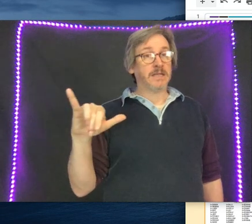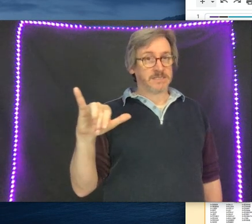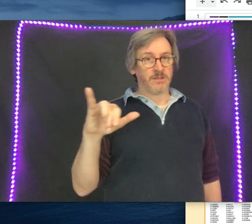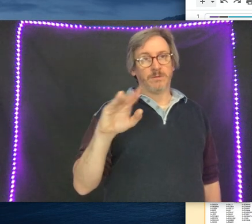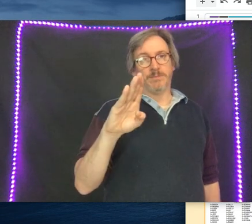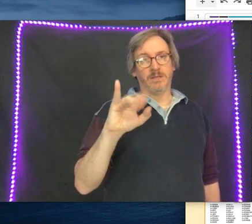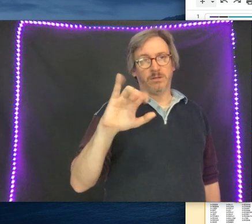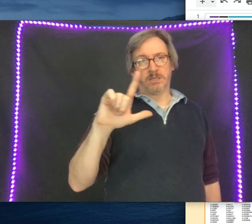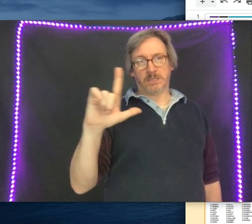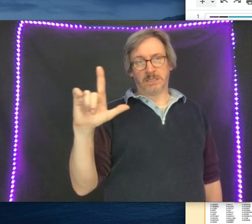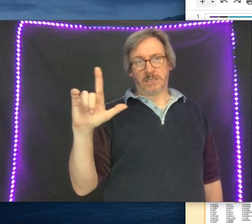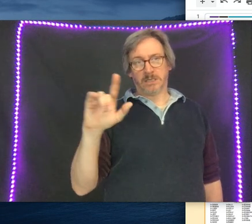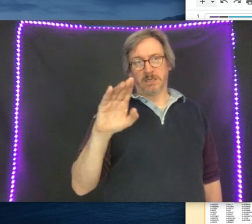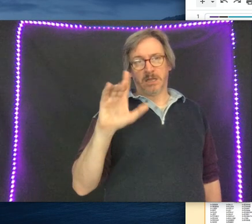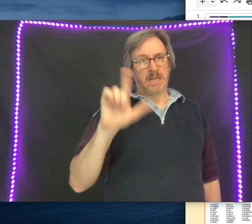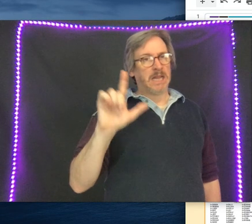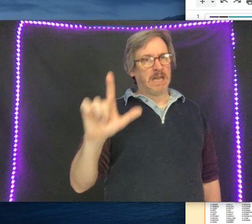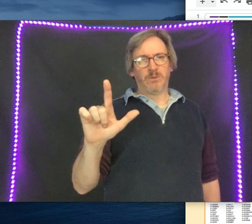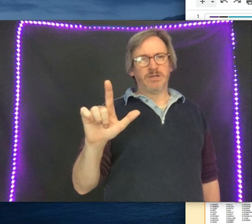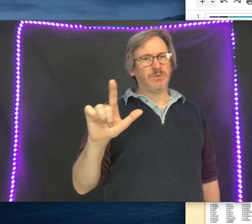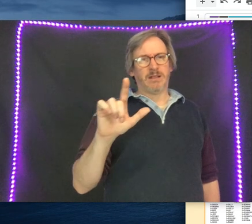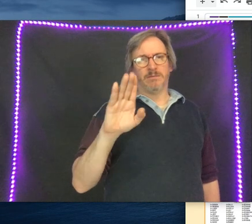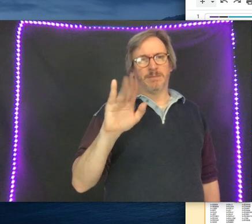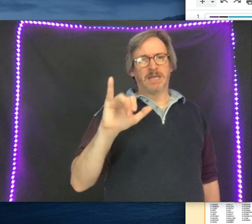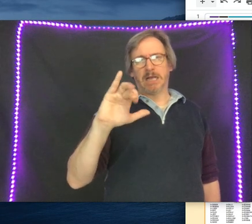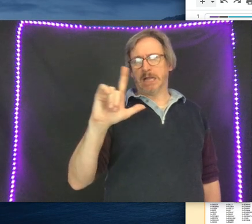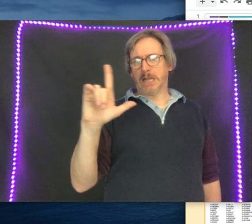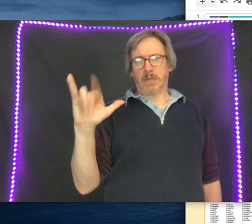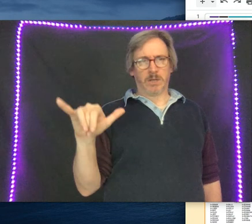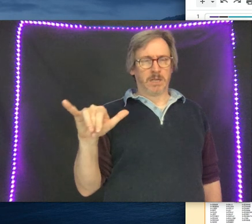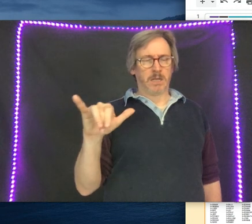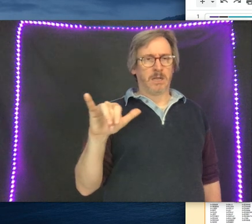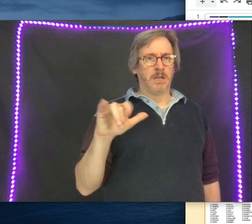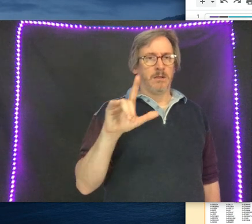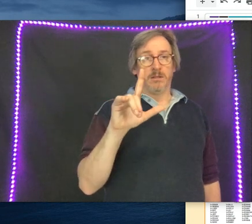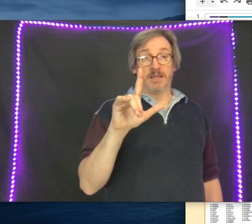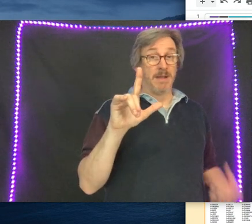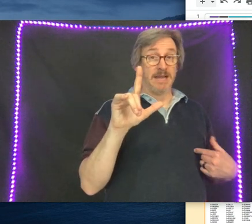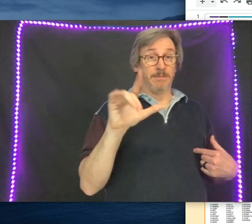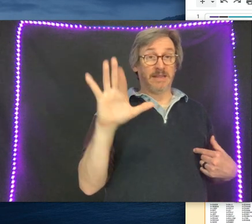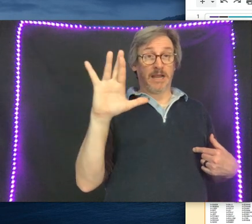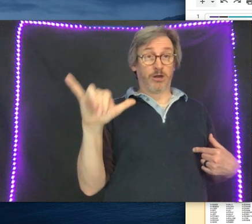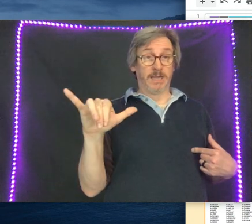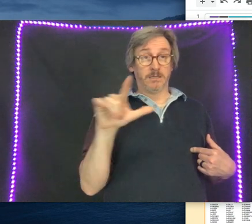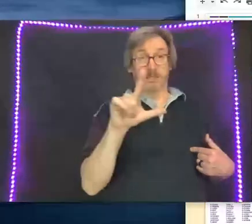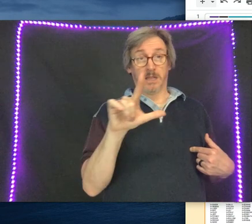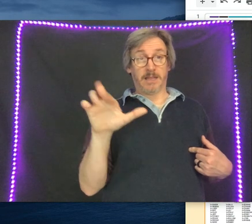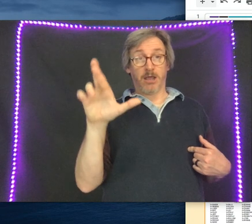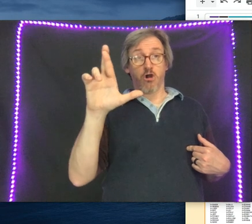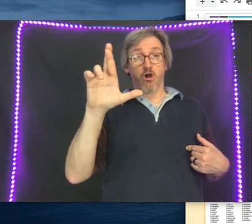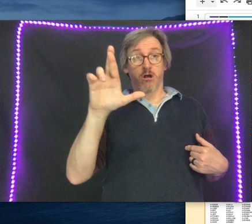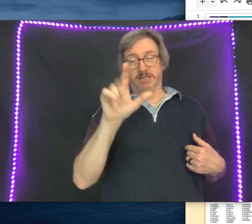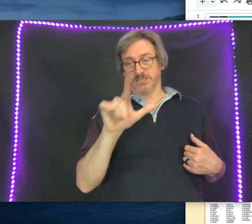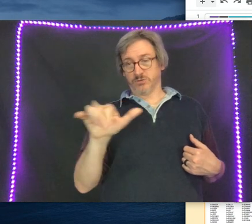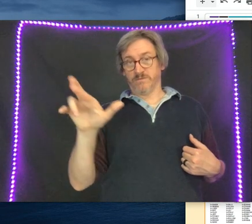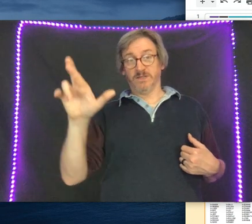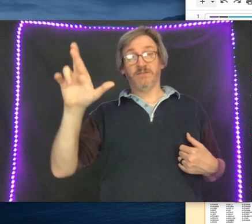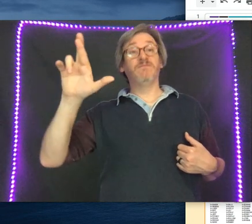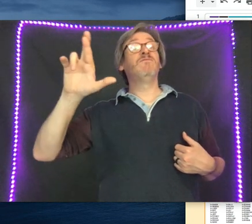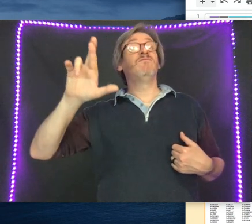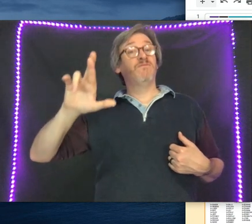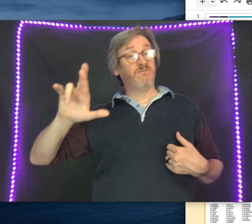Billy, that's another one. Bill, wouldn't do L. Like my name, Larry, Larr. It's a sort